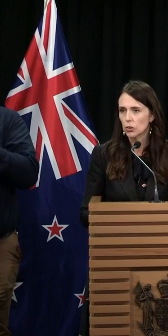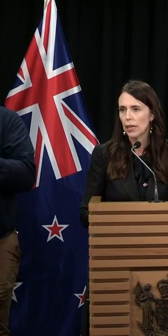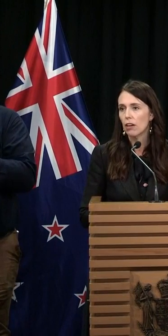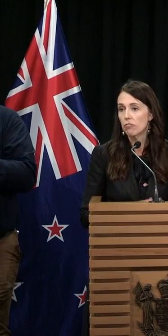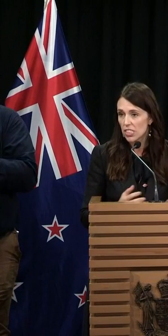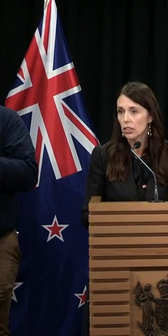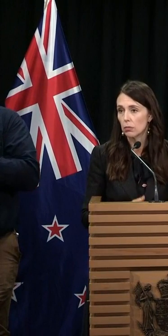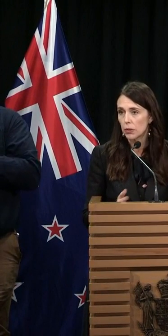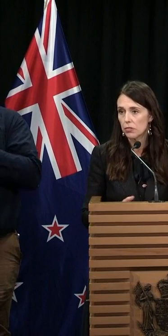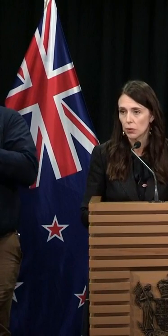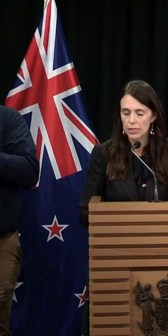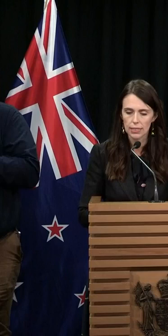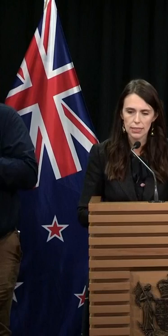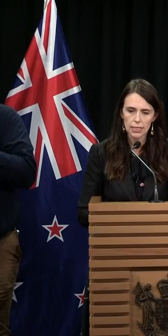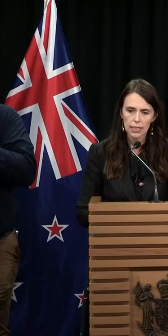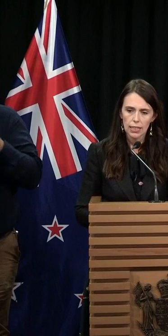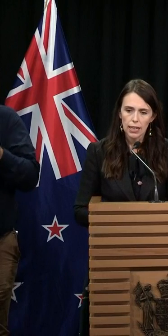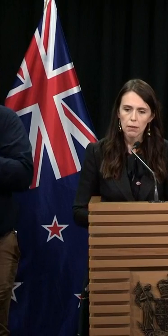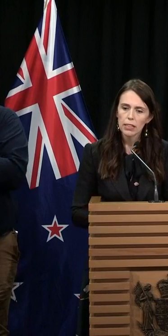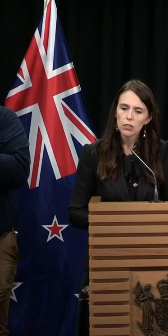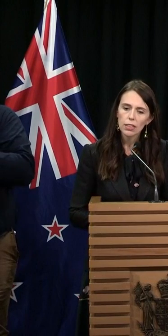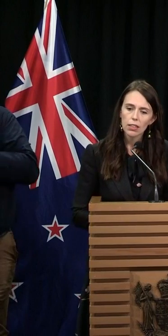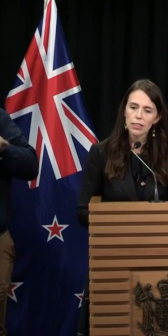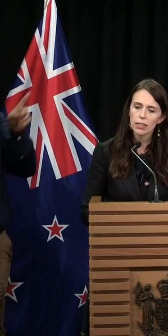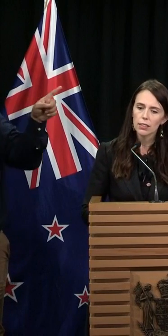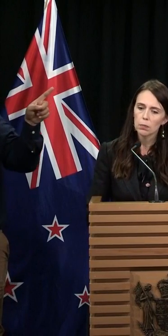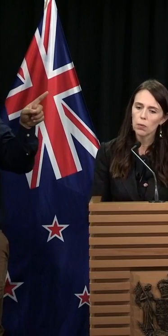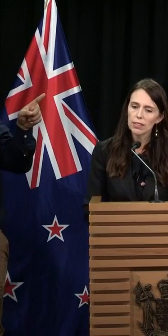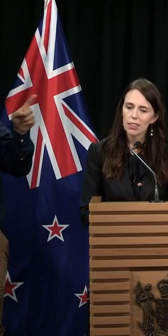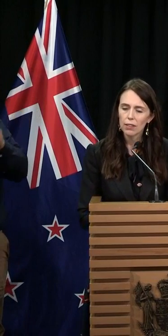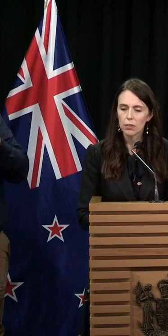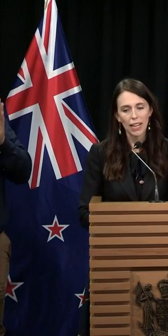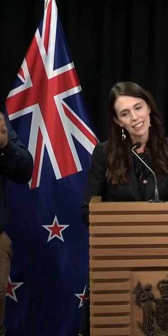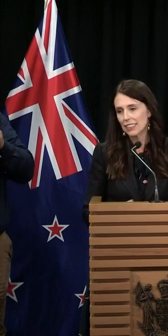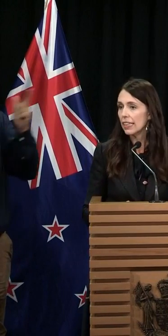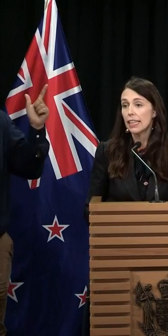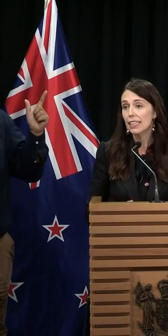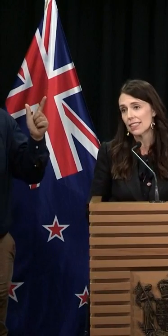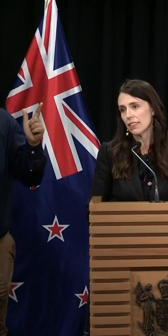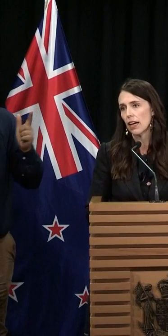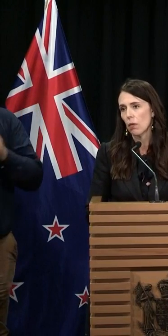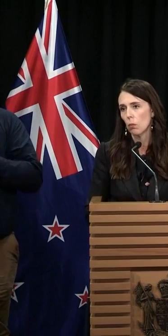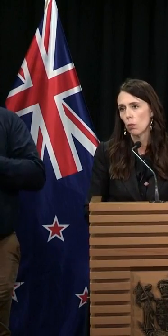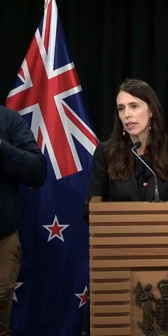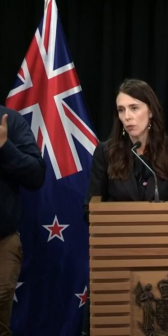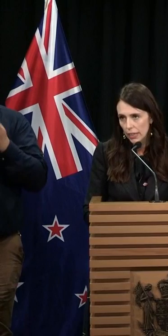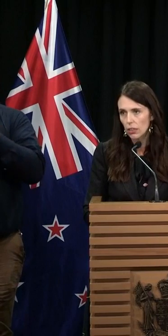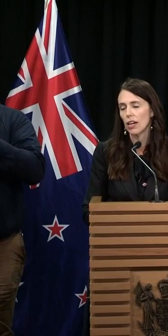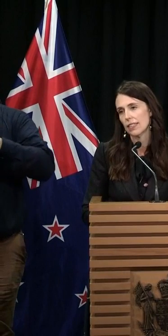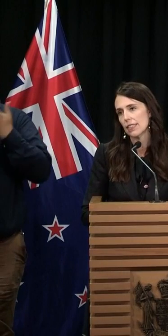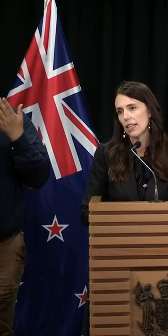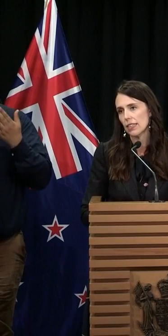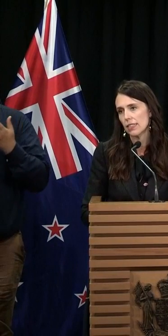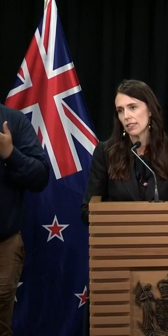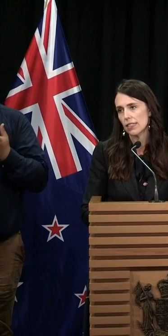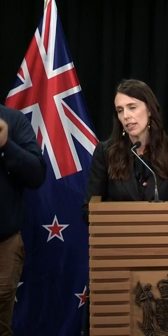takes into account physical abuse, for instance. And look, the point that I would make is, yes, we